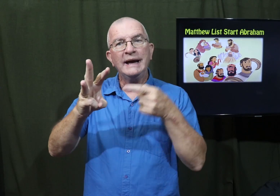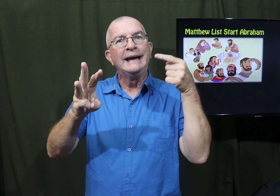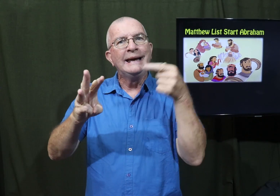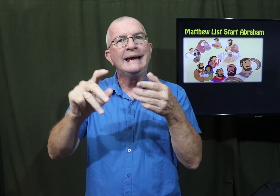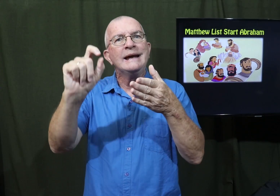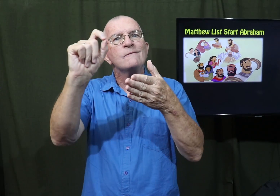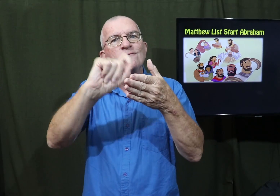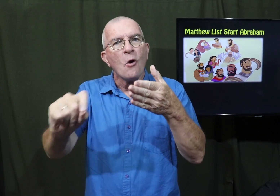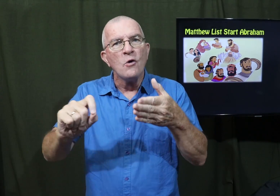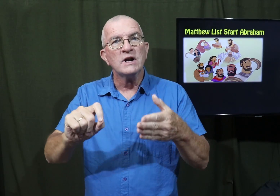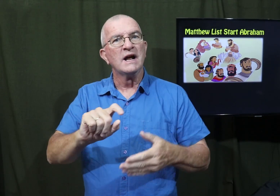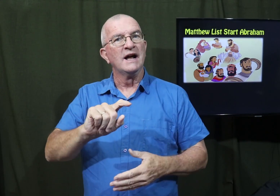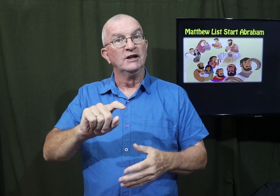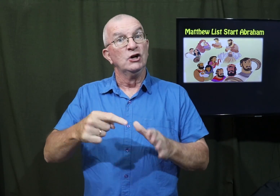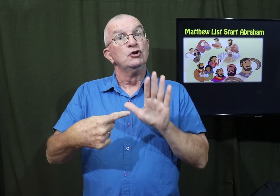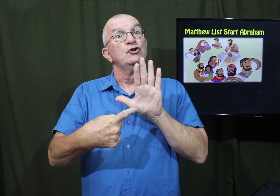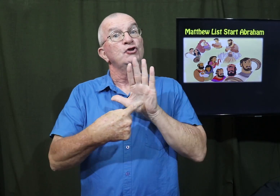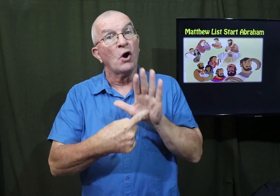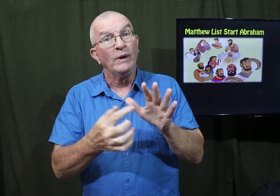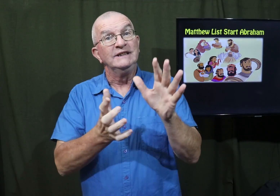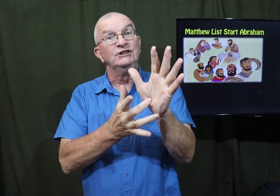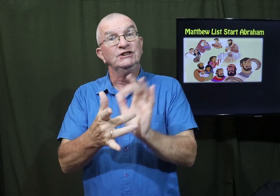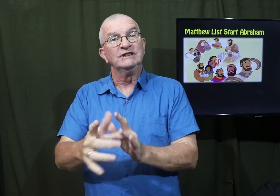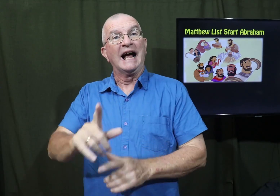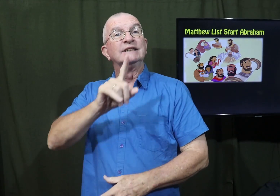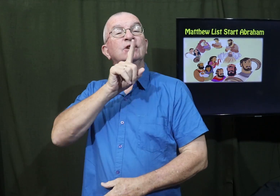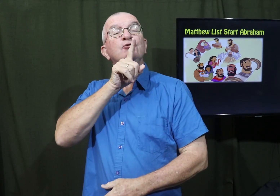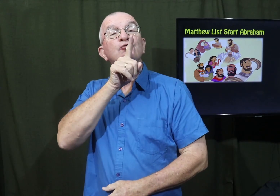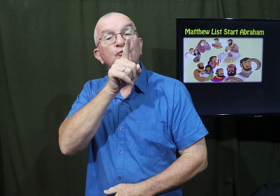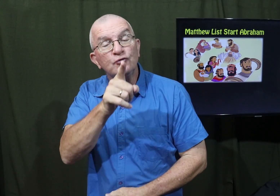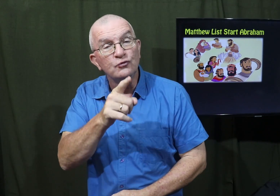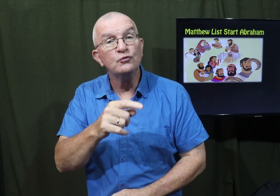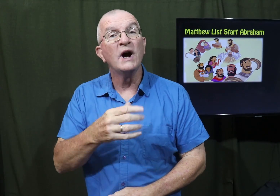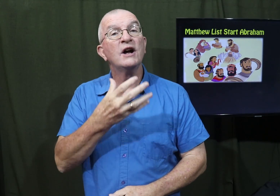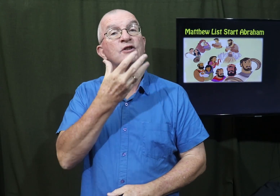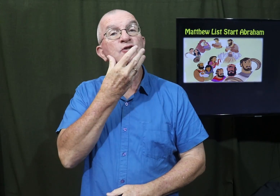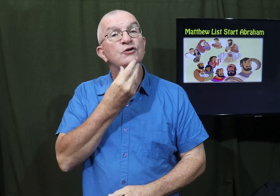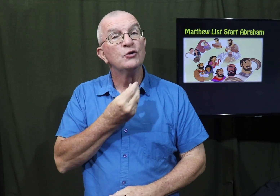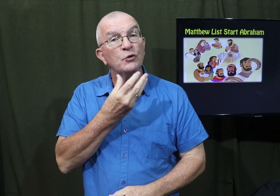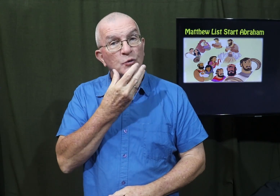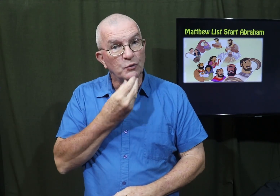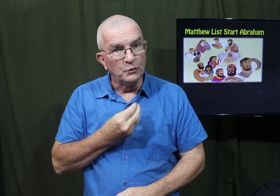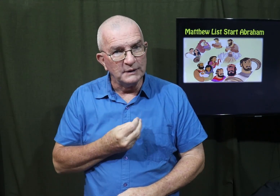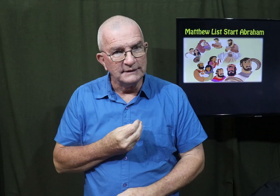wrote to show Jesus was a true Jewish person.